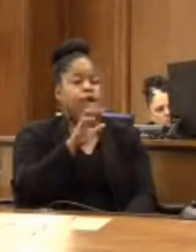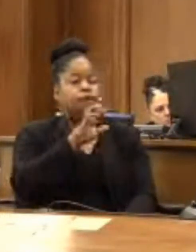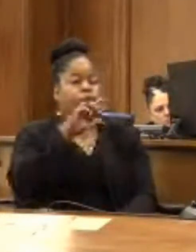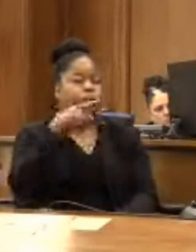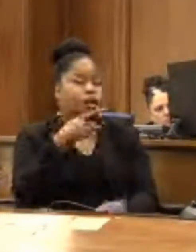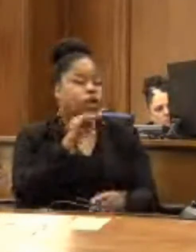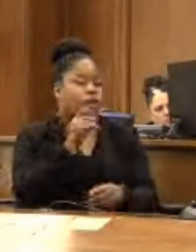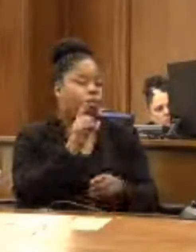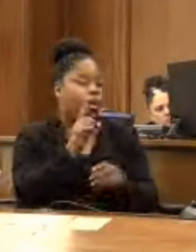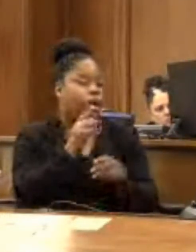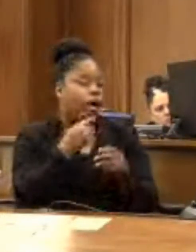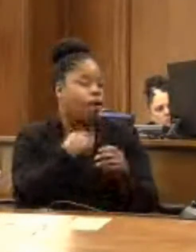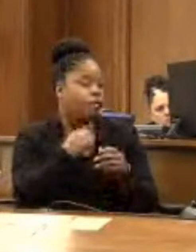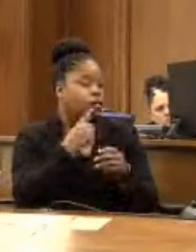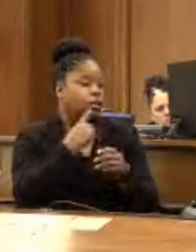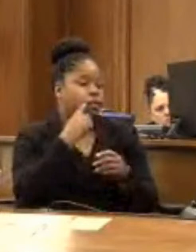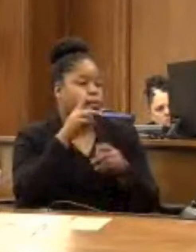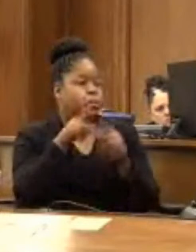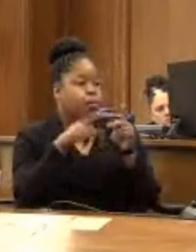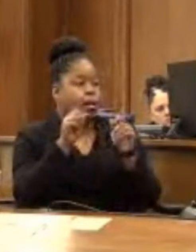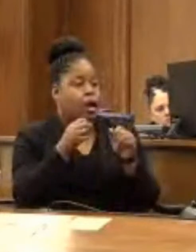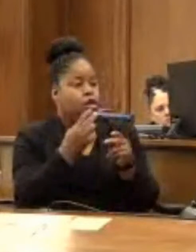Yeah, sure.